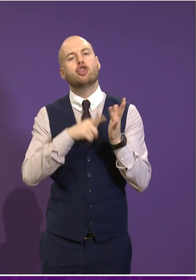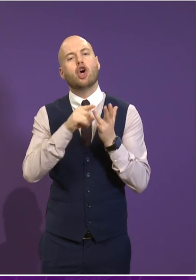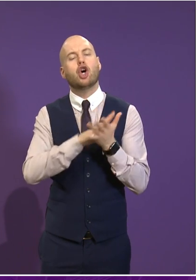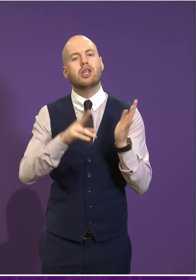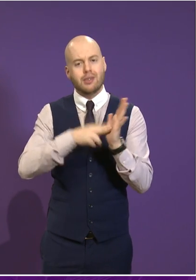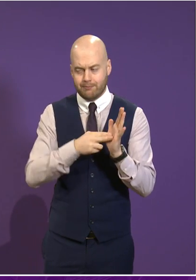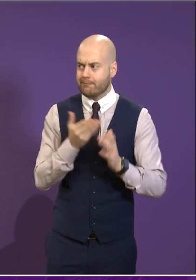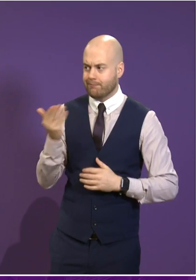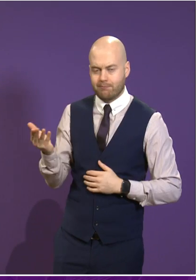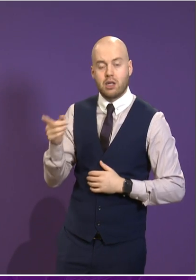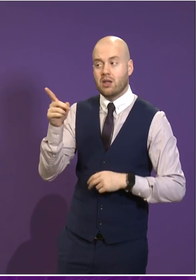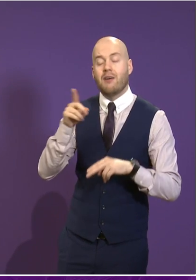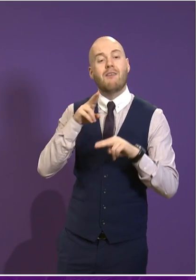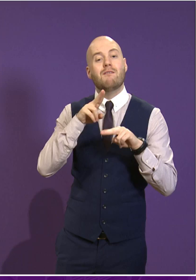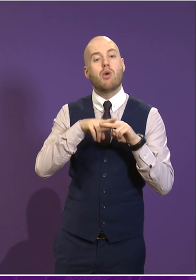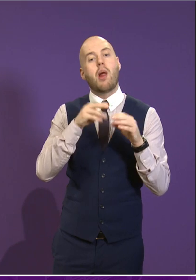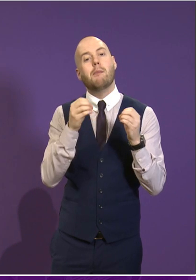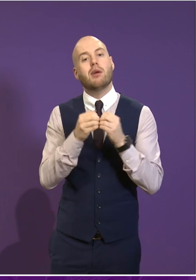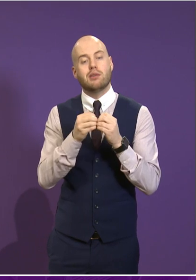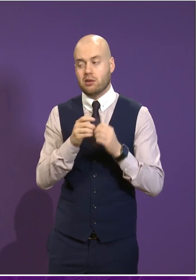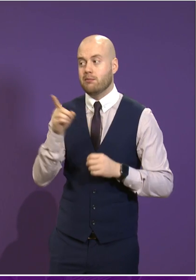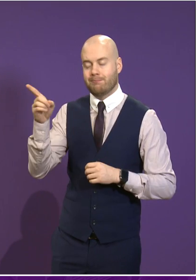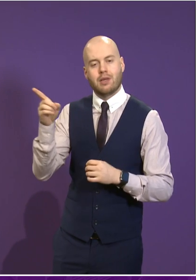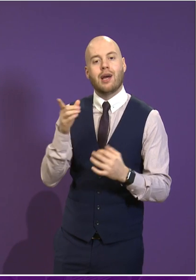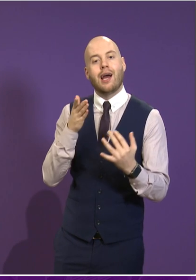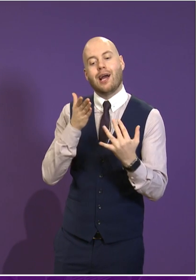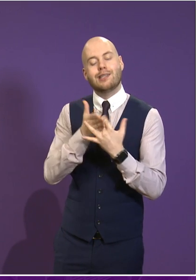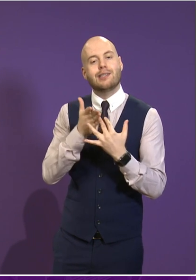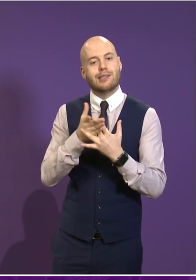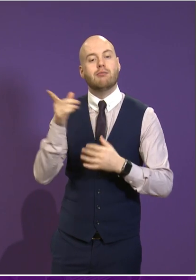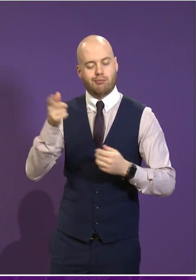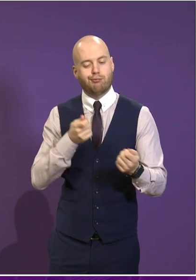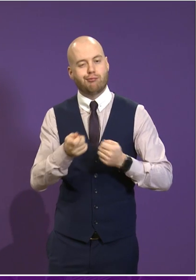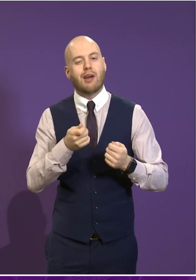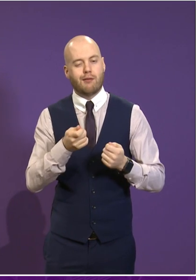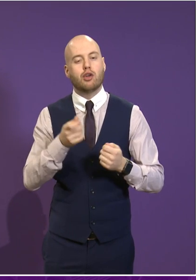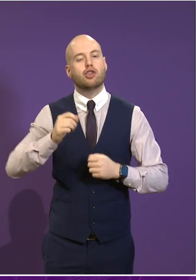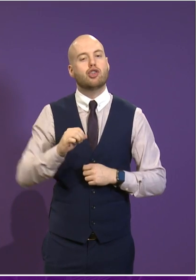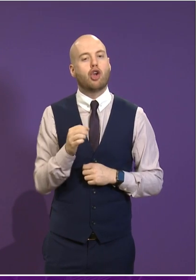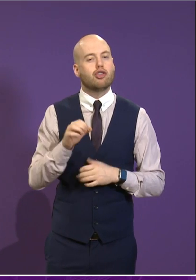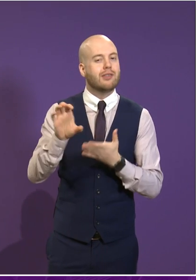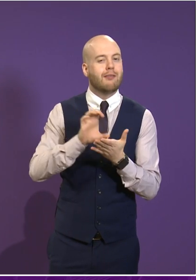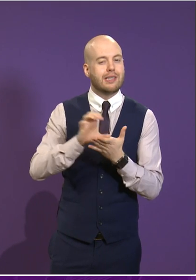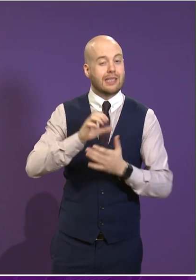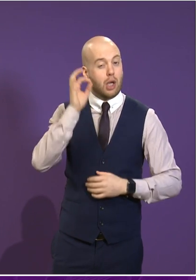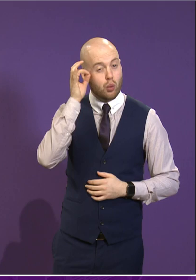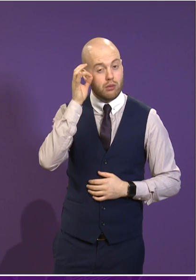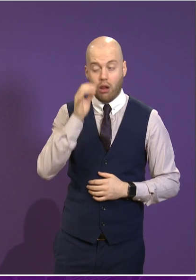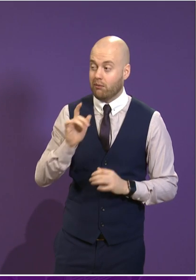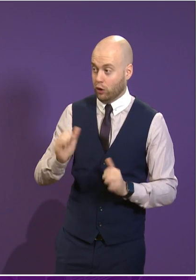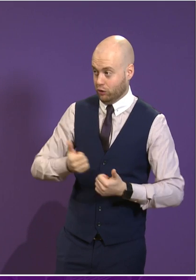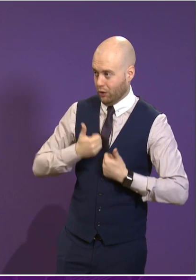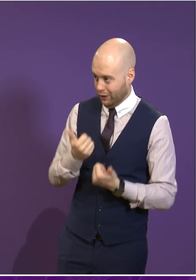Executive, and Fiona Burns, who is Assistant Director, Access and Outcome Agreements Management at the Scottish Funding Council. Good morning.